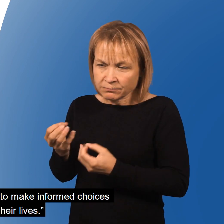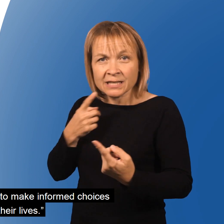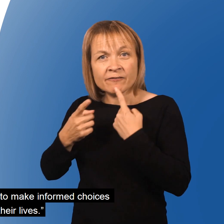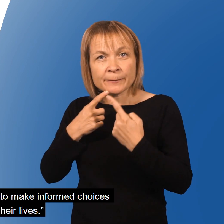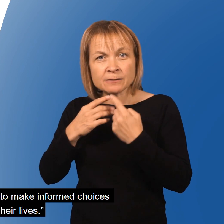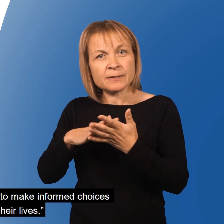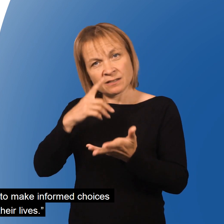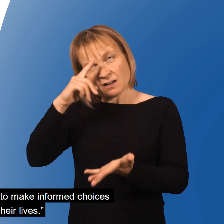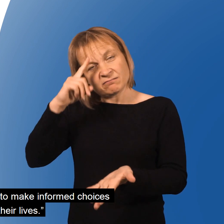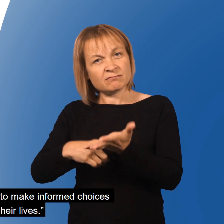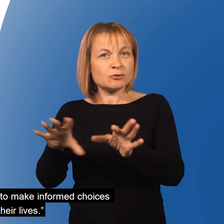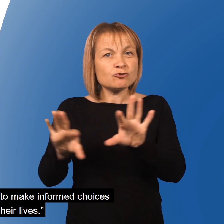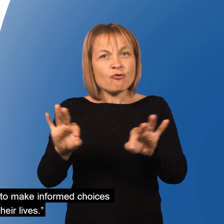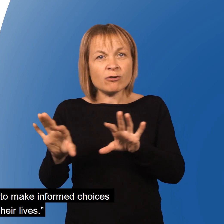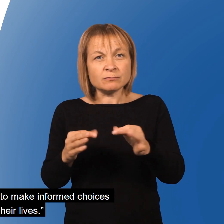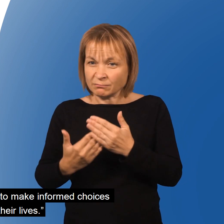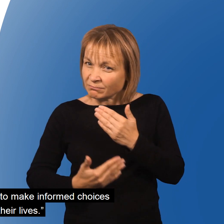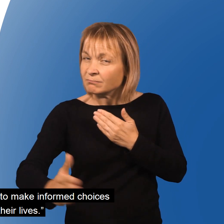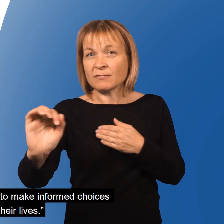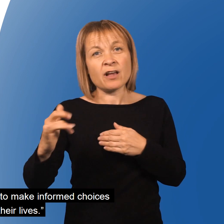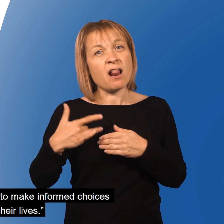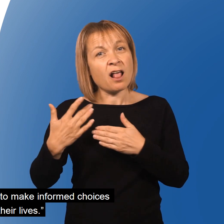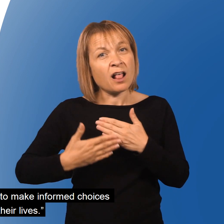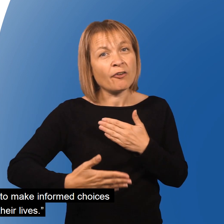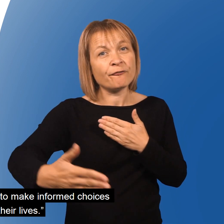informed choices at every stage of their lives.